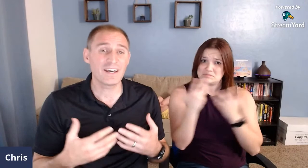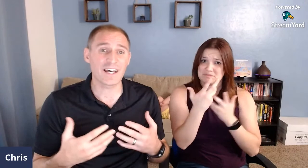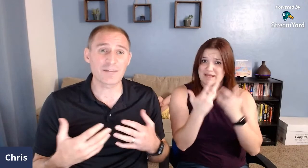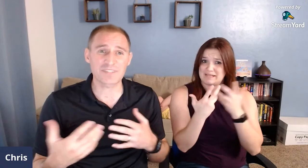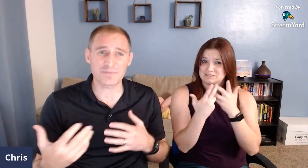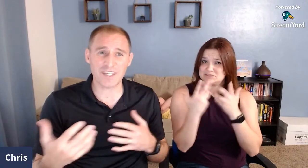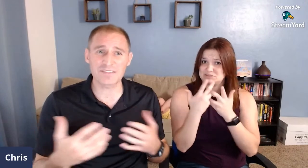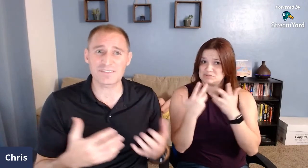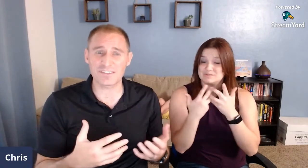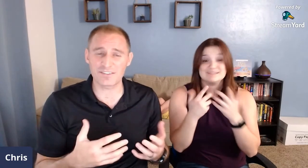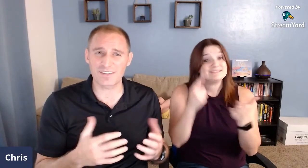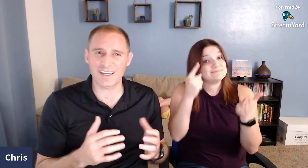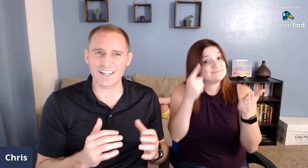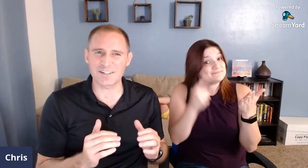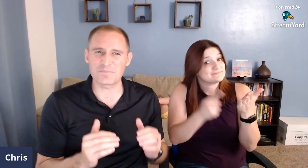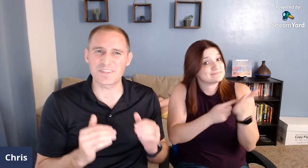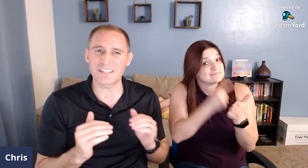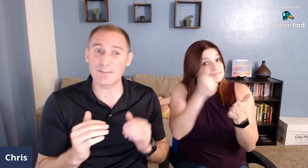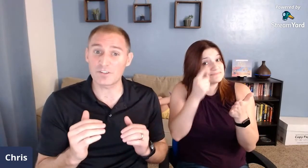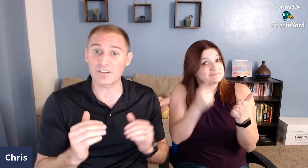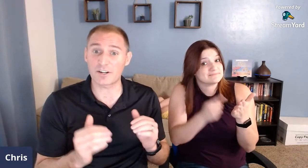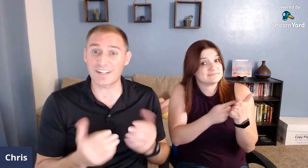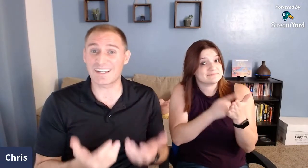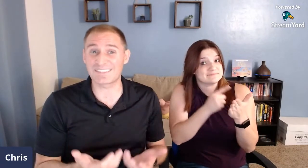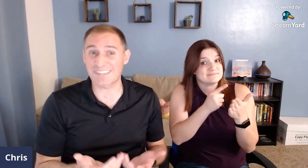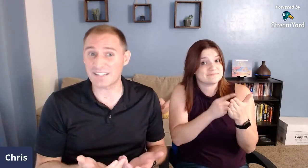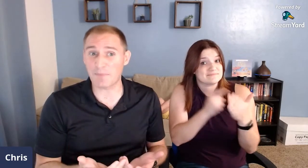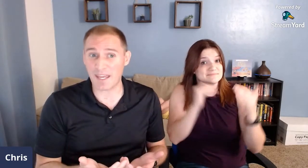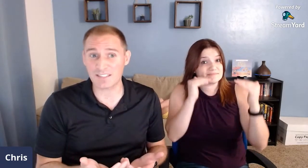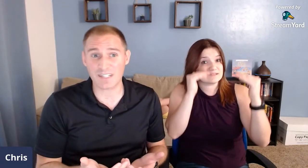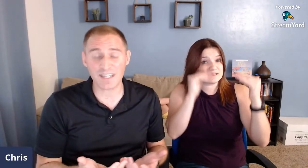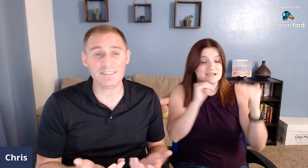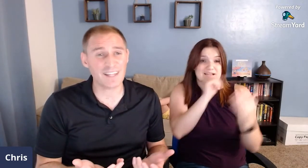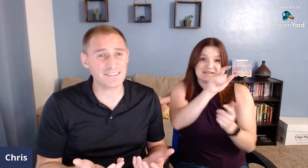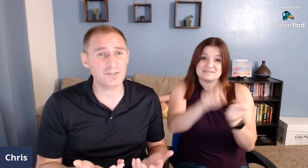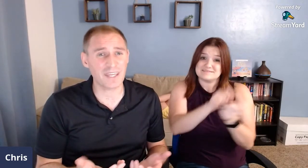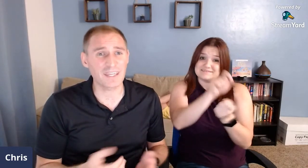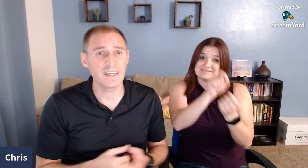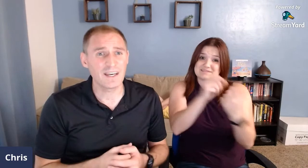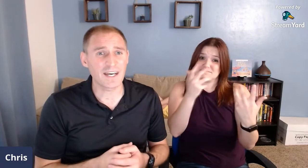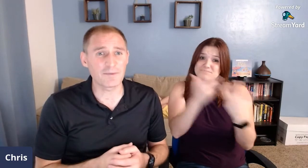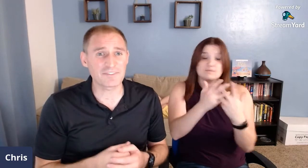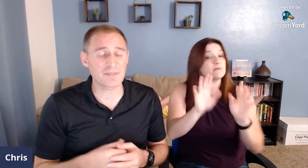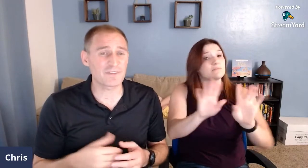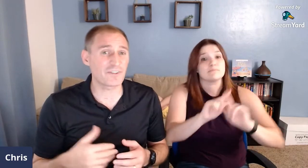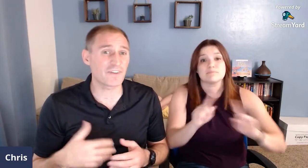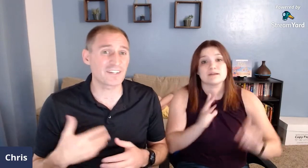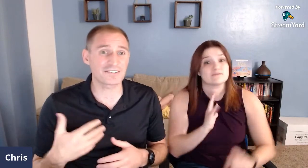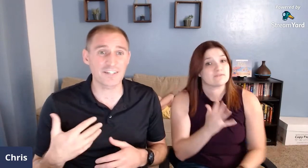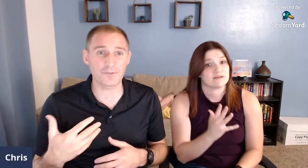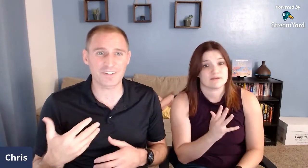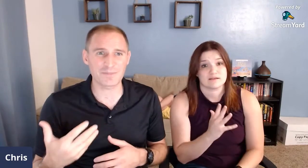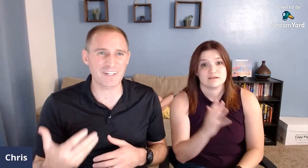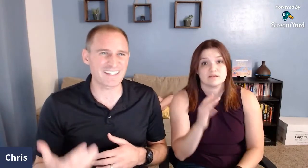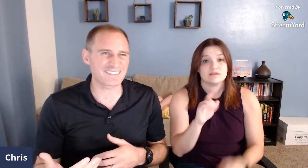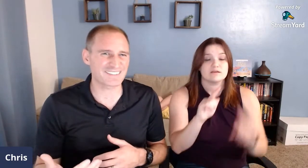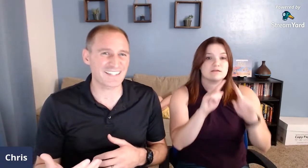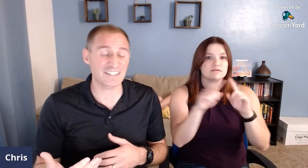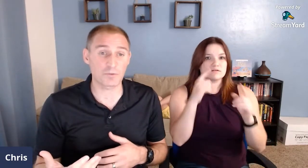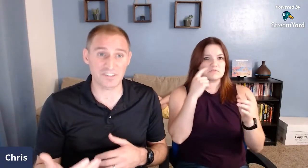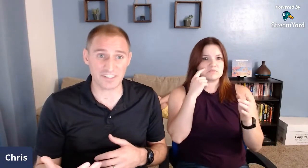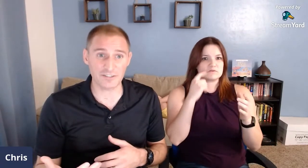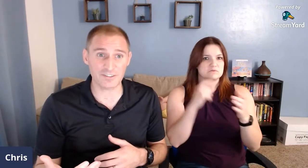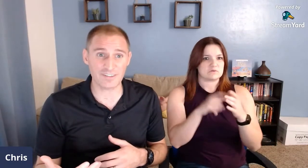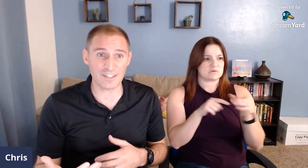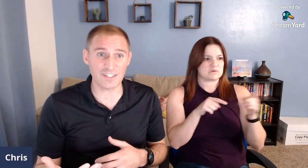properly. Sometimes the levels aren't an exact match, and that's okay. If you find yourself with somebody that's